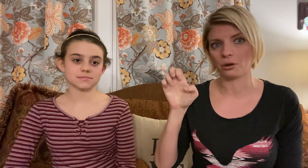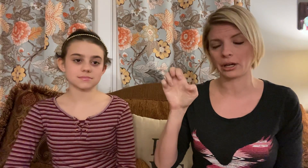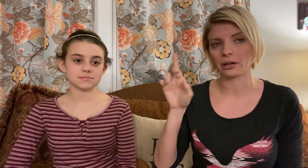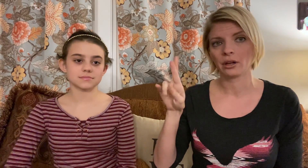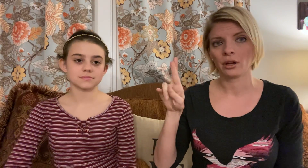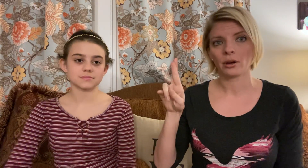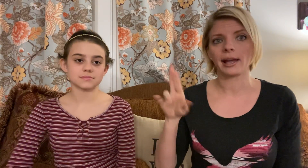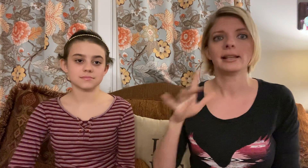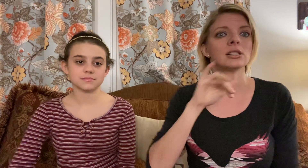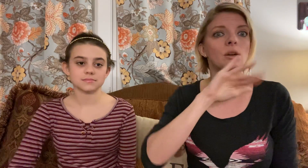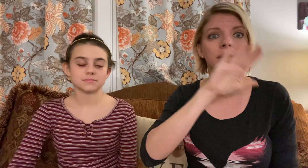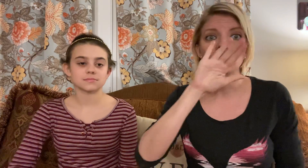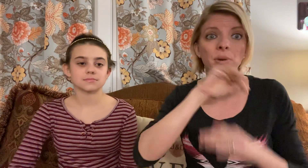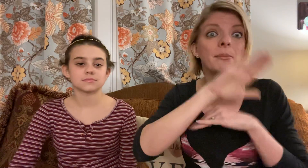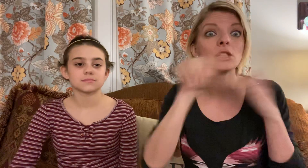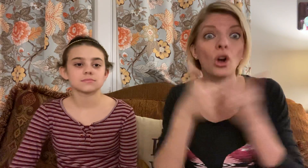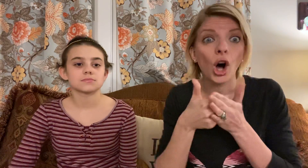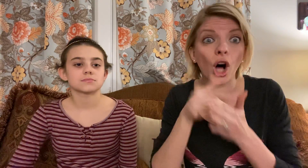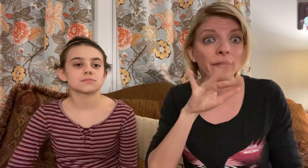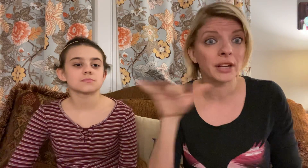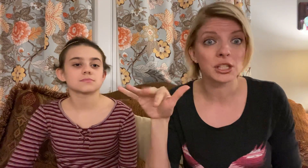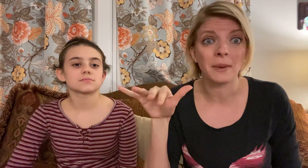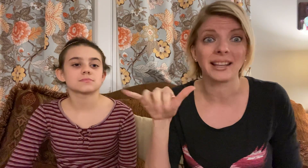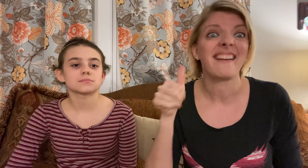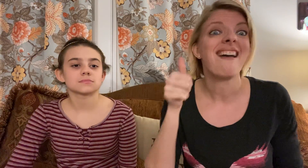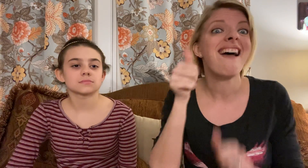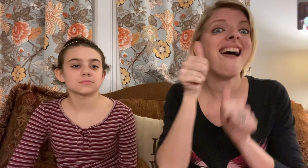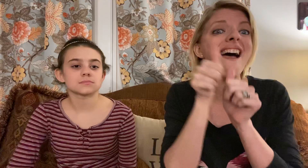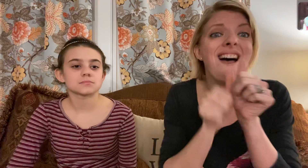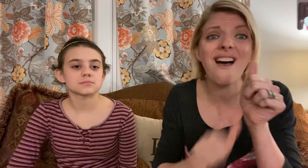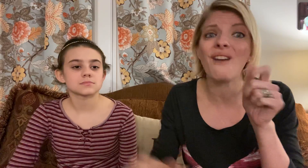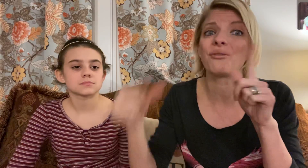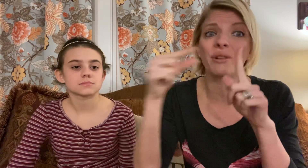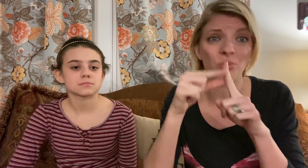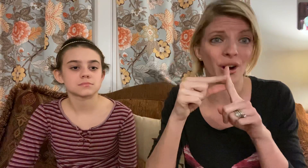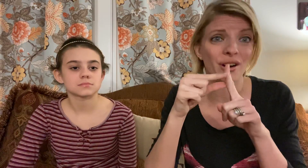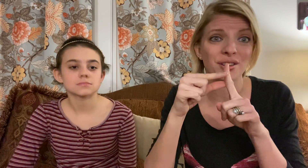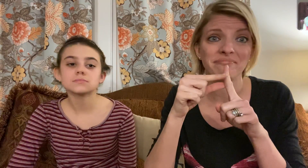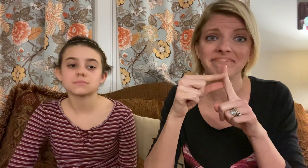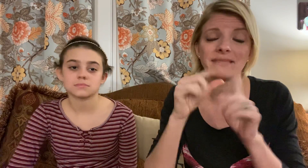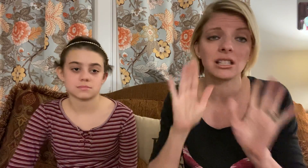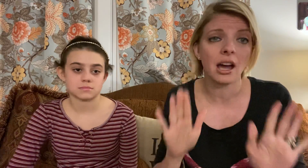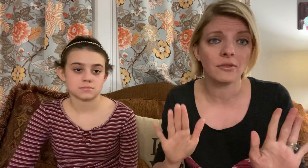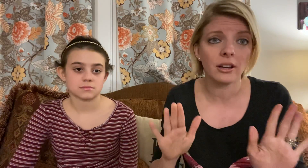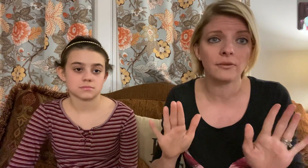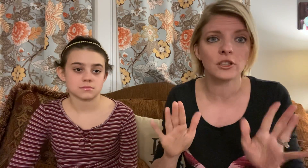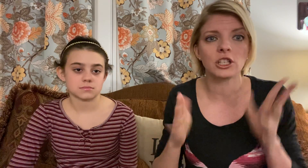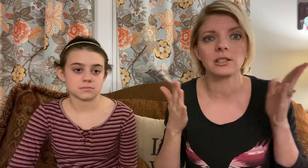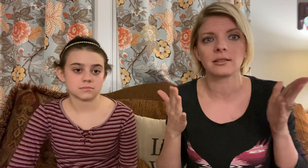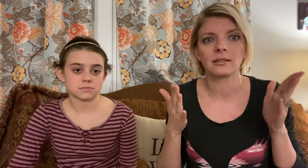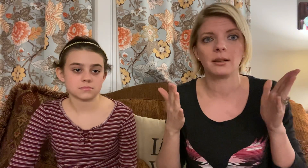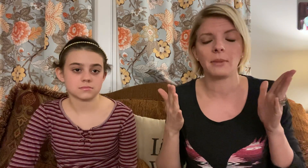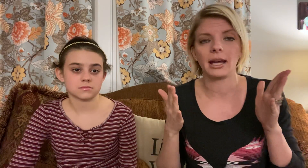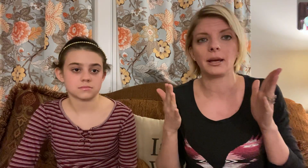York. Okay, so it's pretty much all finger spelling. Every word. It's not very efficient, in my